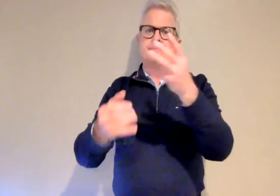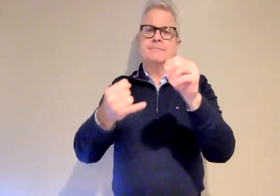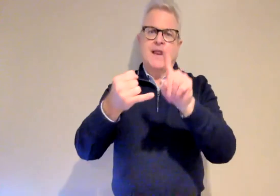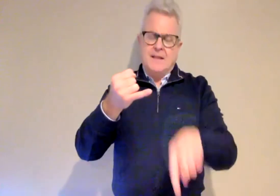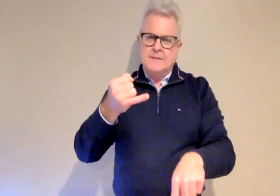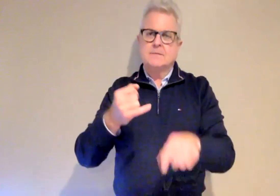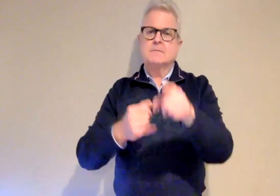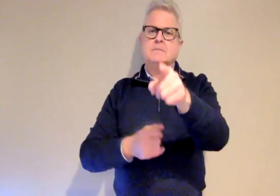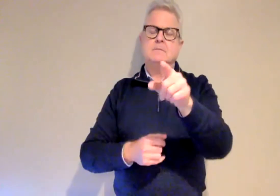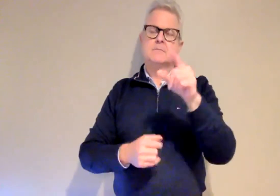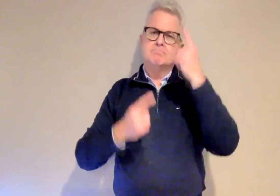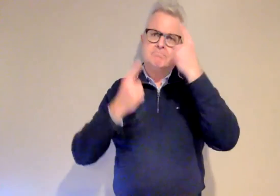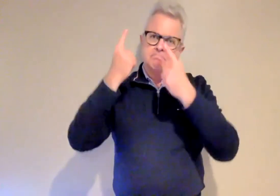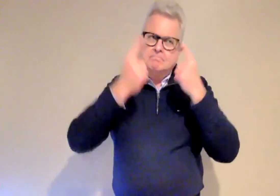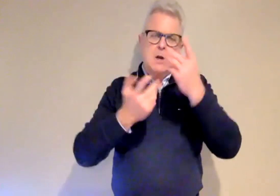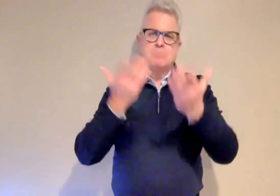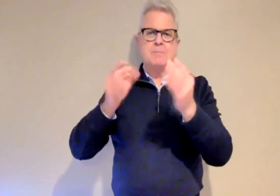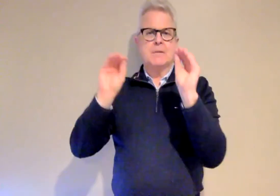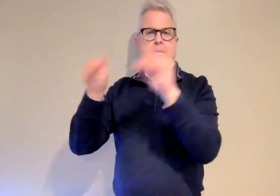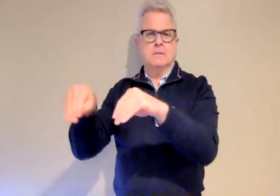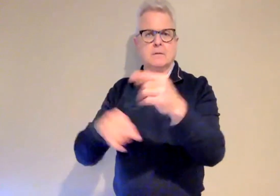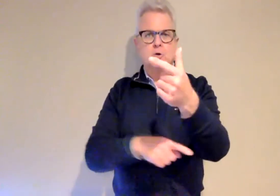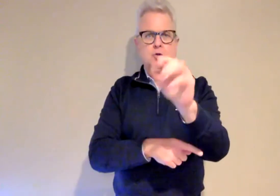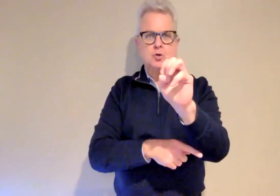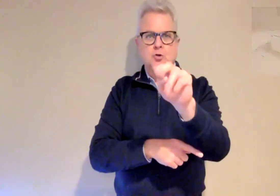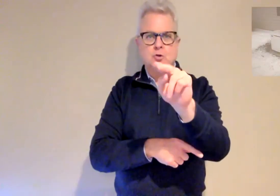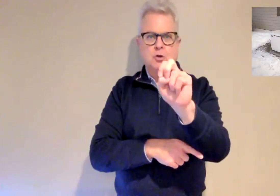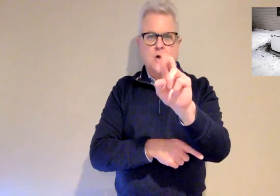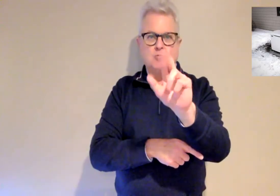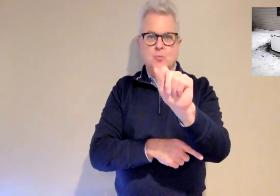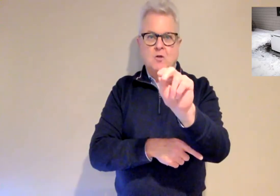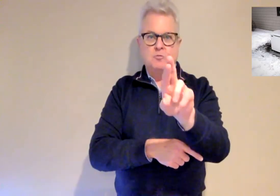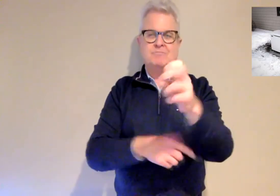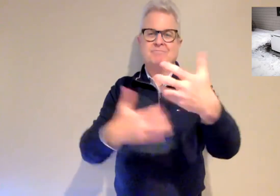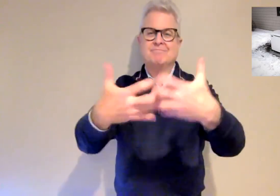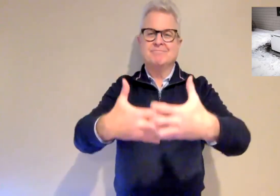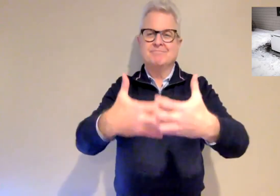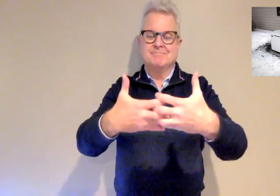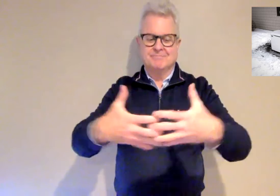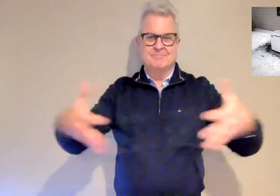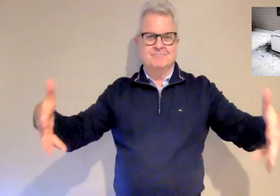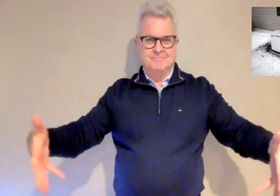back on. And lastly, you may want to consider about purchasing a